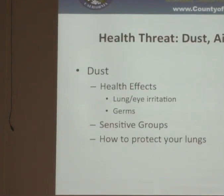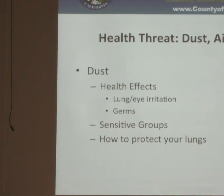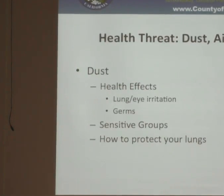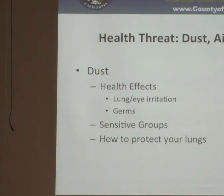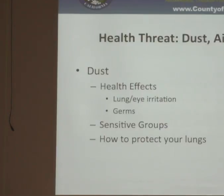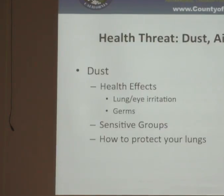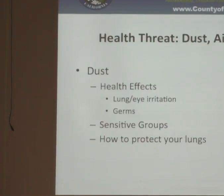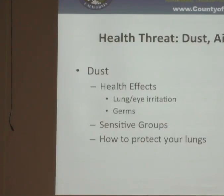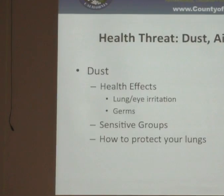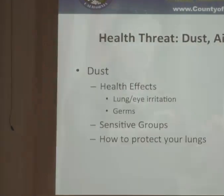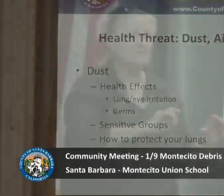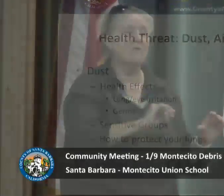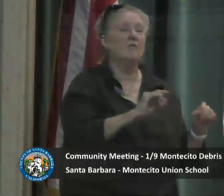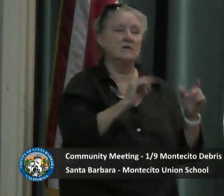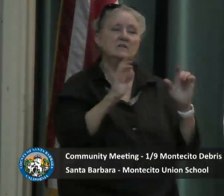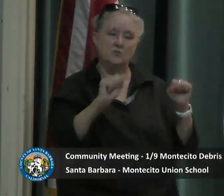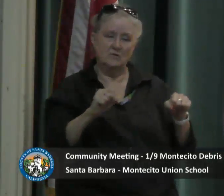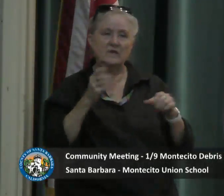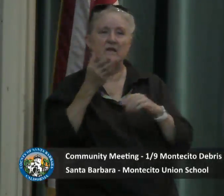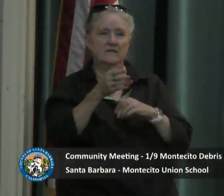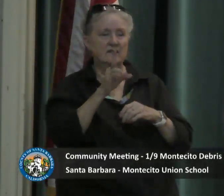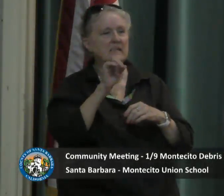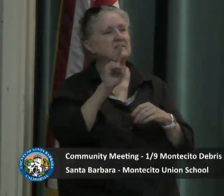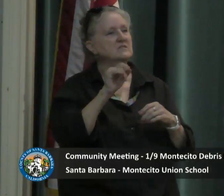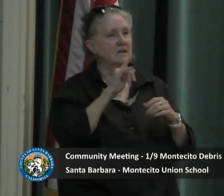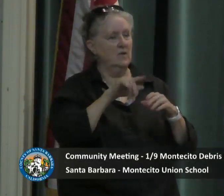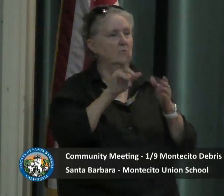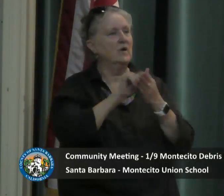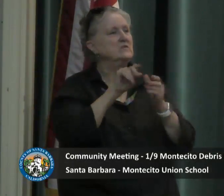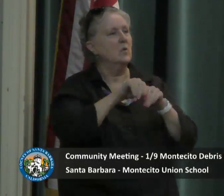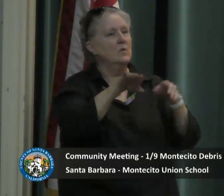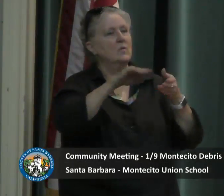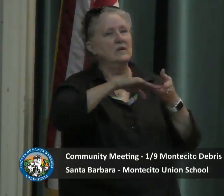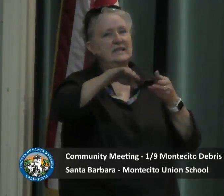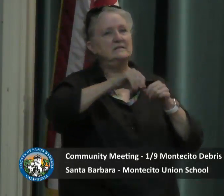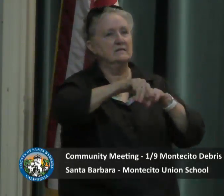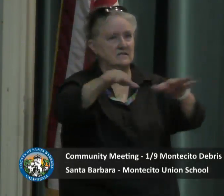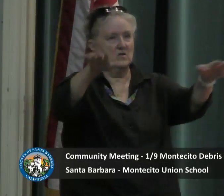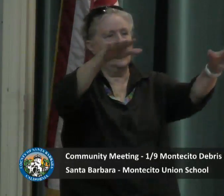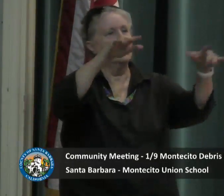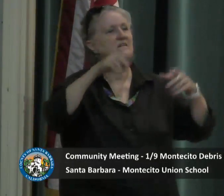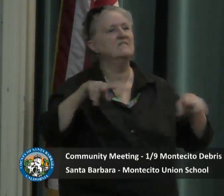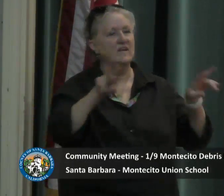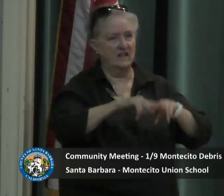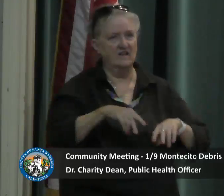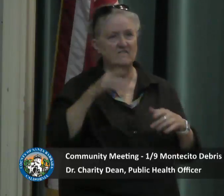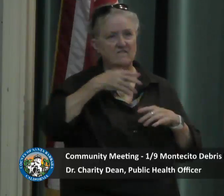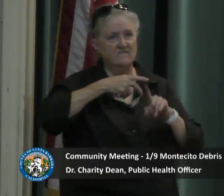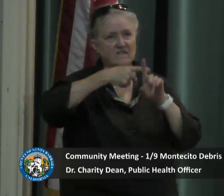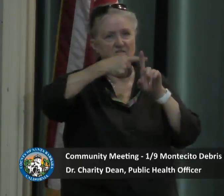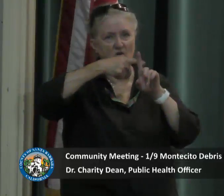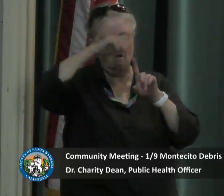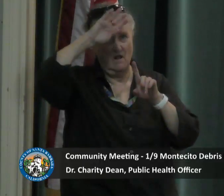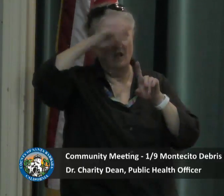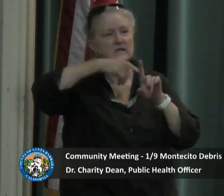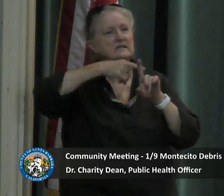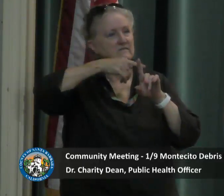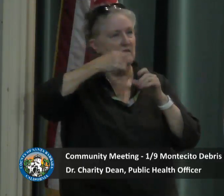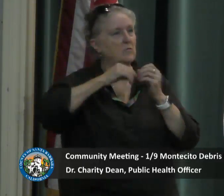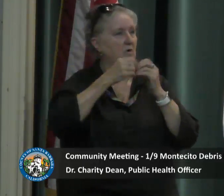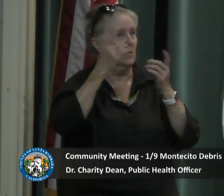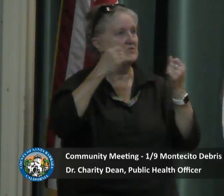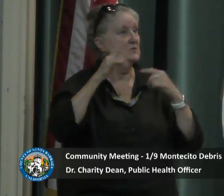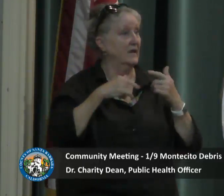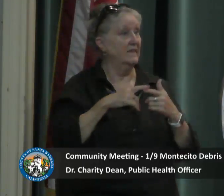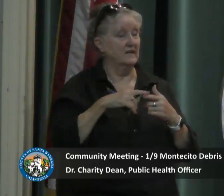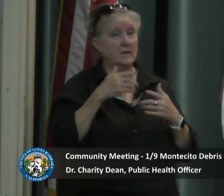germ that could be in the dust, and we put out a press release last week on Cocktail Valley fever if you have more questions. The